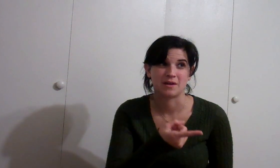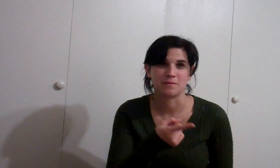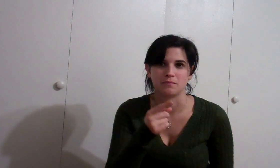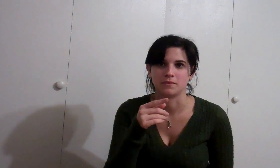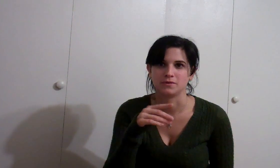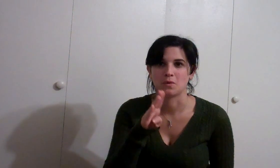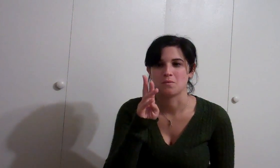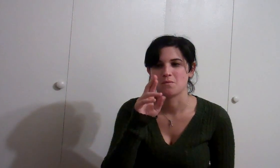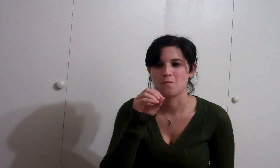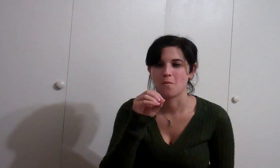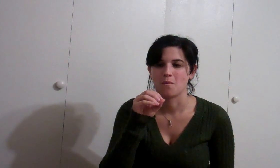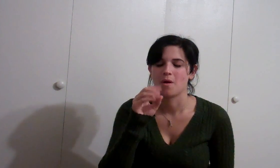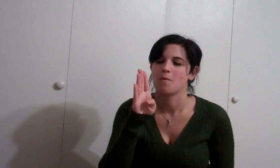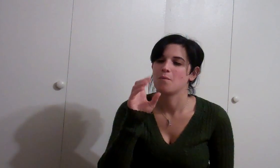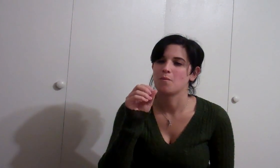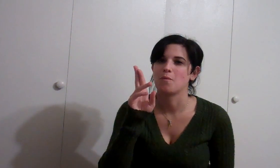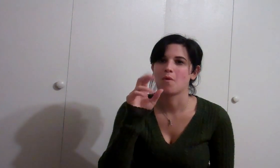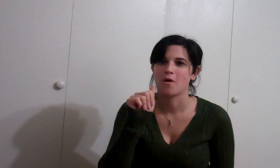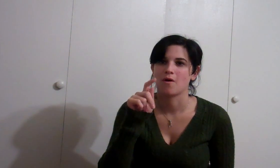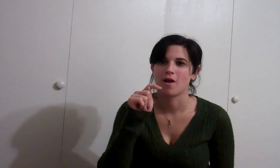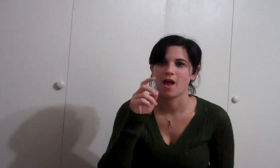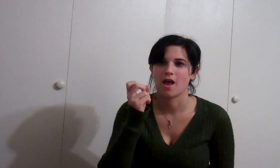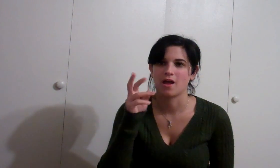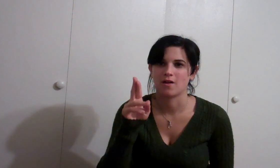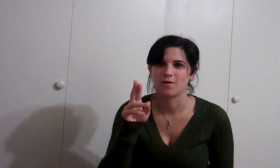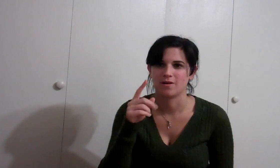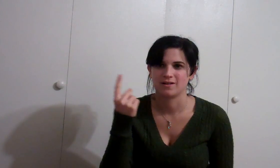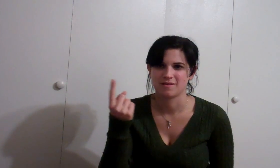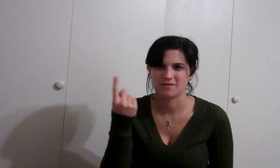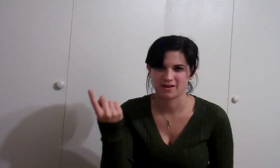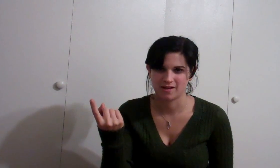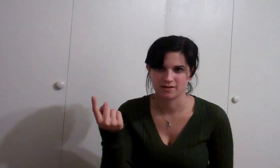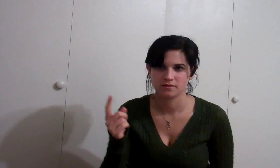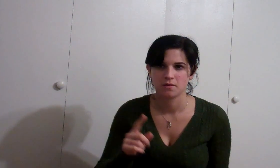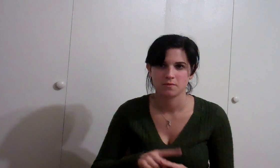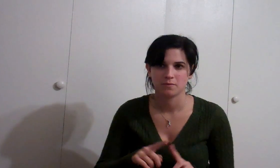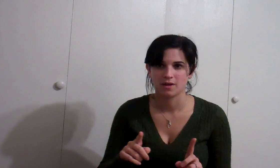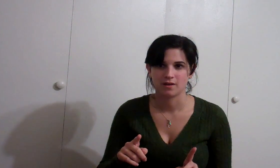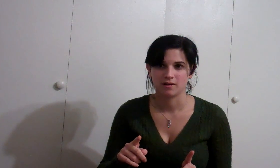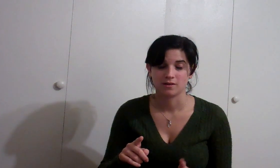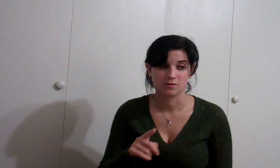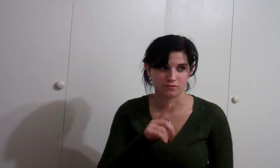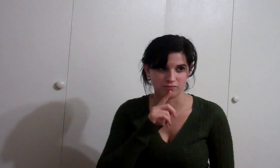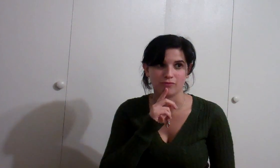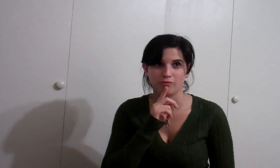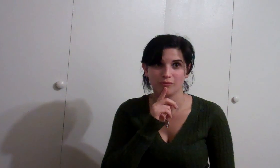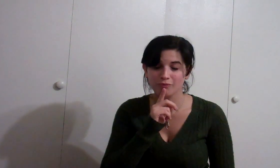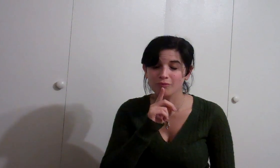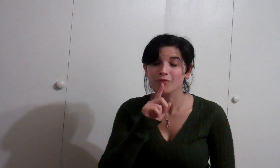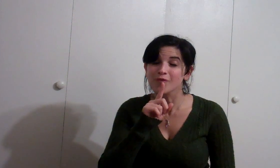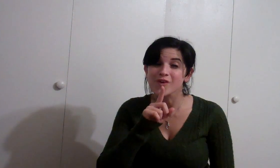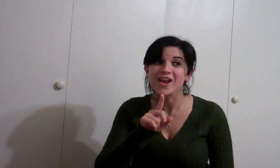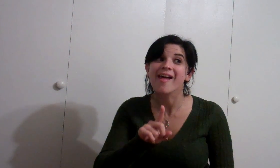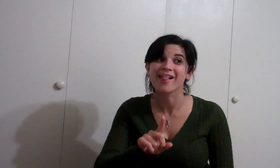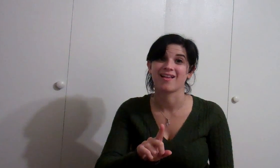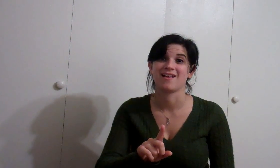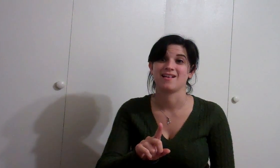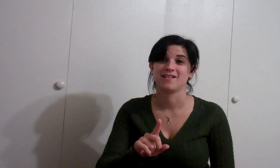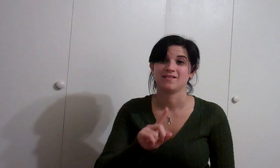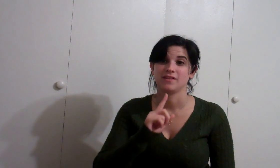G, and sort of you think he's going to come on set and pull loads of pranks, but he was really serious. Like when he wasn't filming, you'd have to call him station